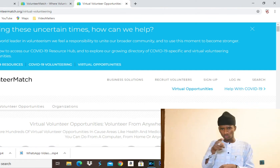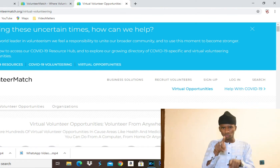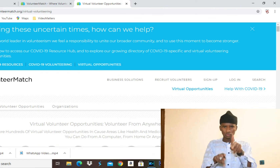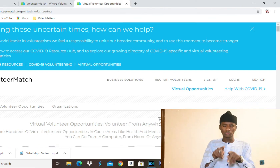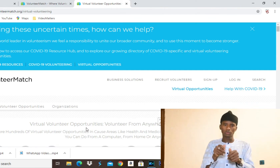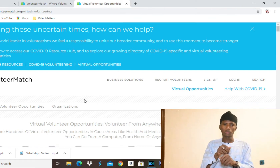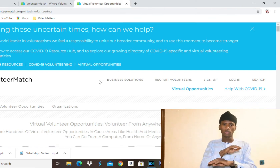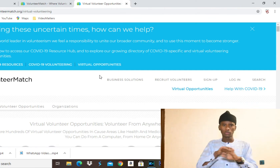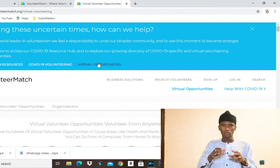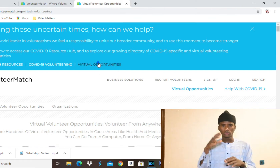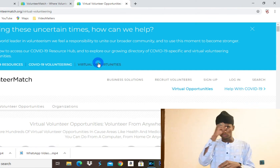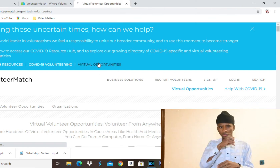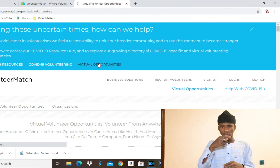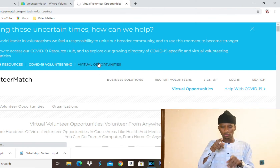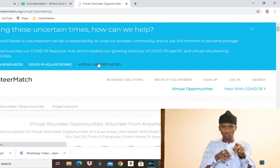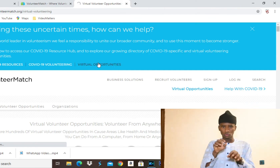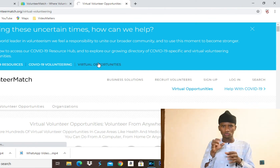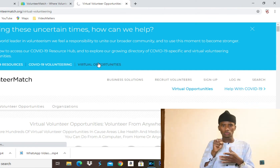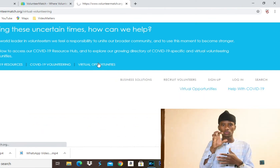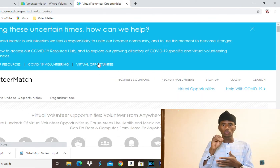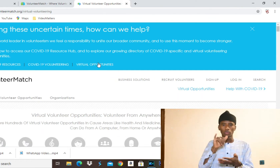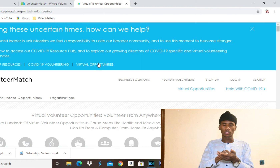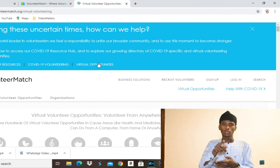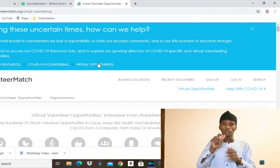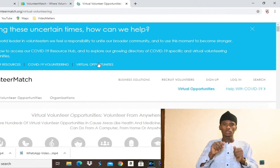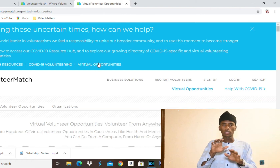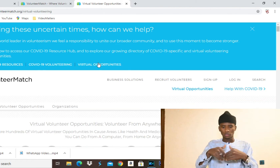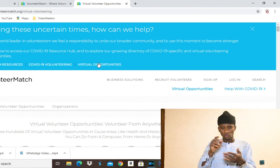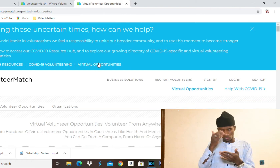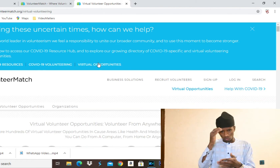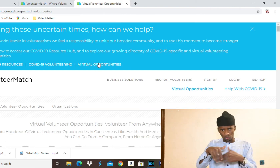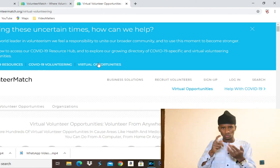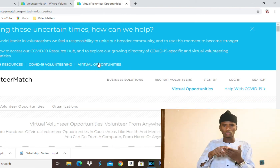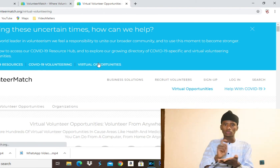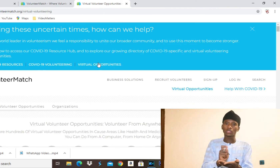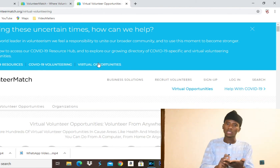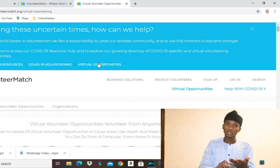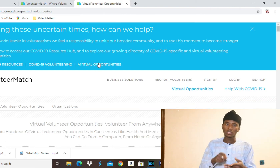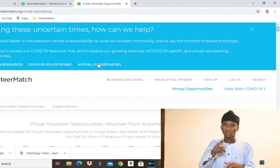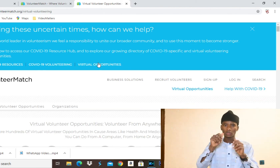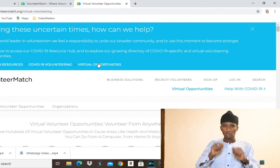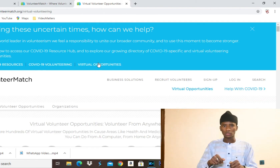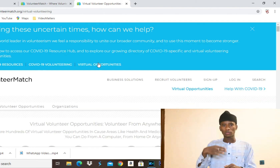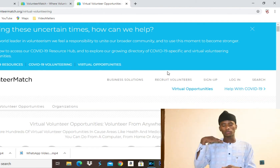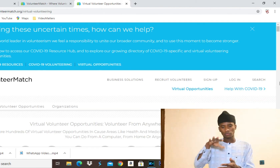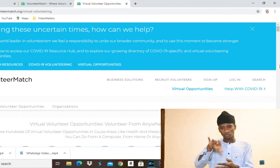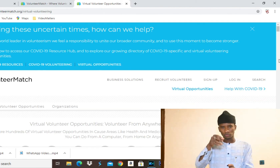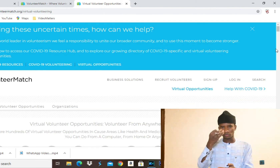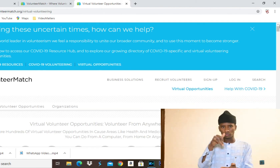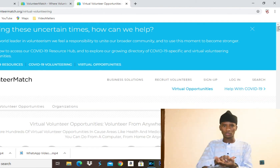speak to people. So long as you know how to type and to write, you can even be part of that, especially